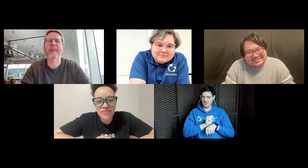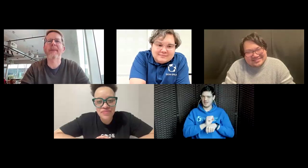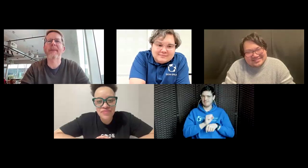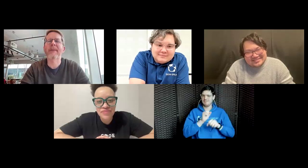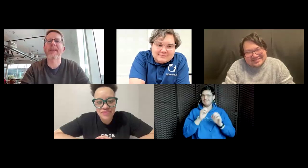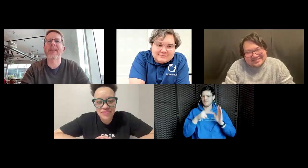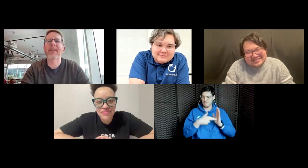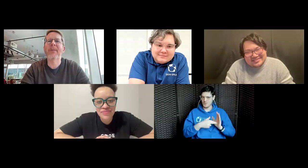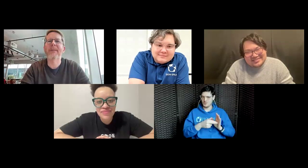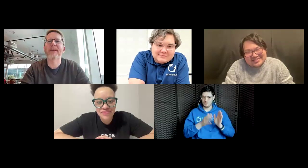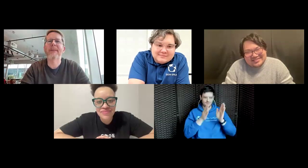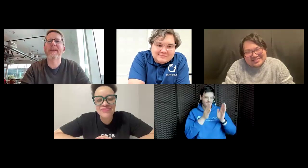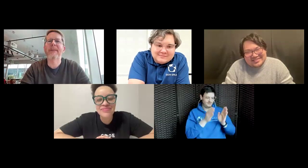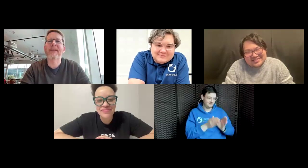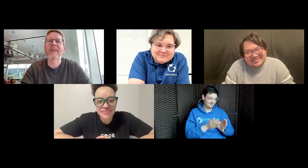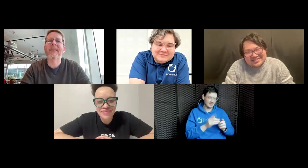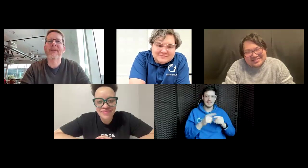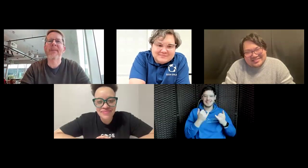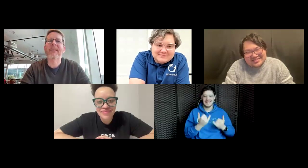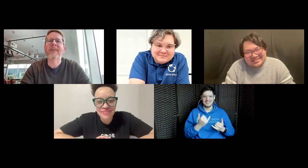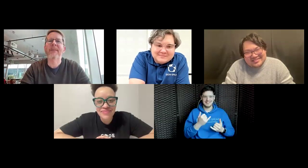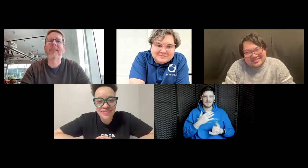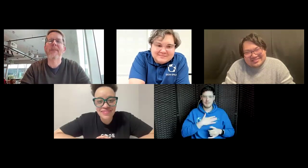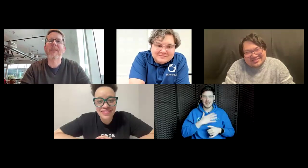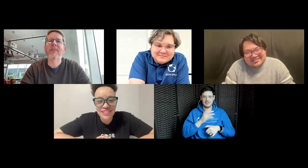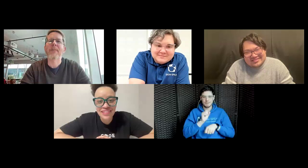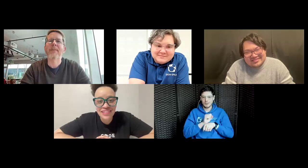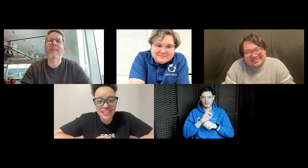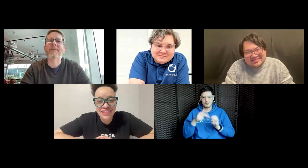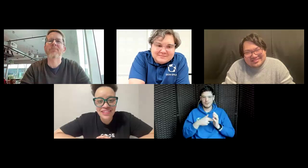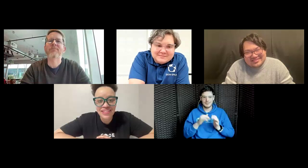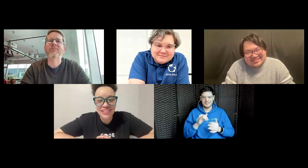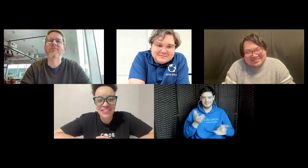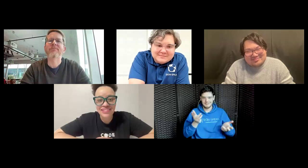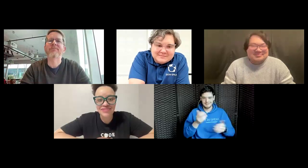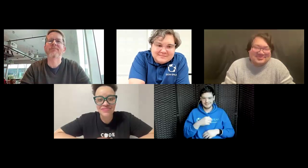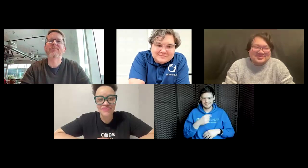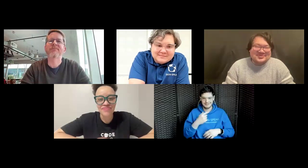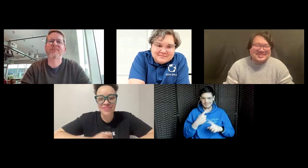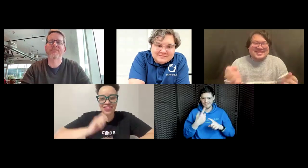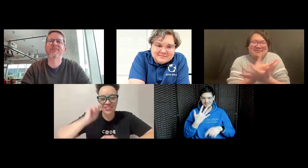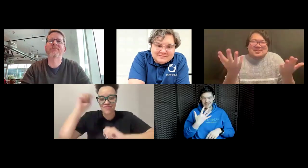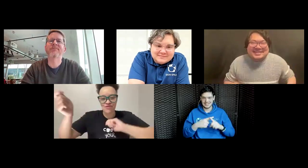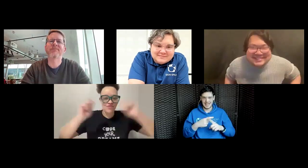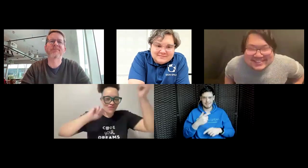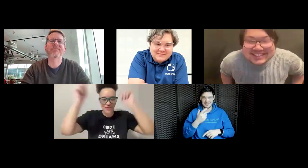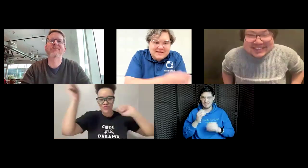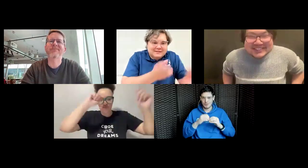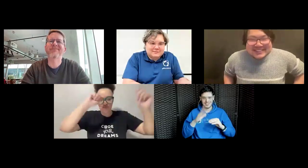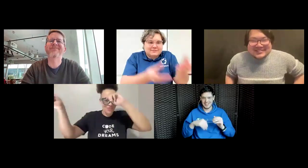I will say, I do have, my role, what my job is, but now, my work and my role at the